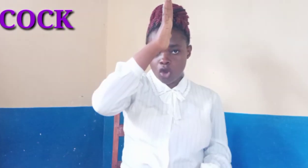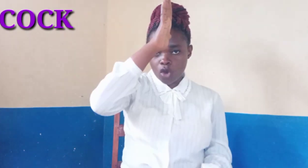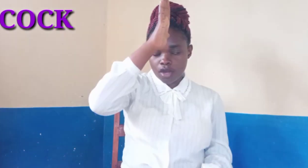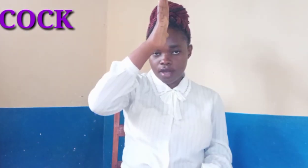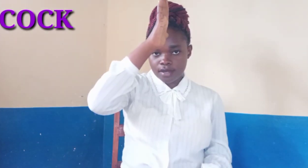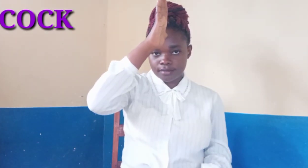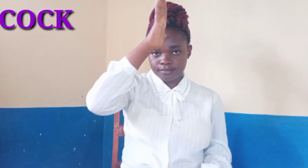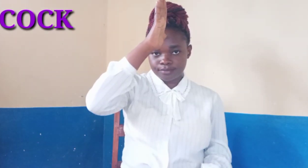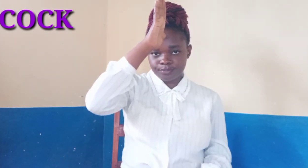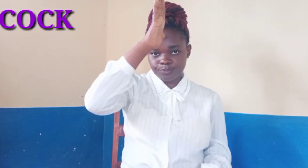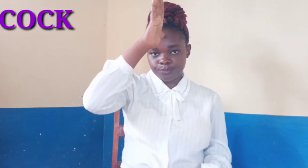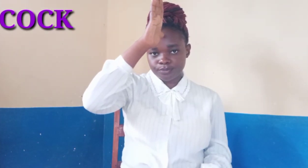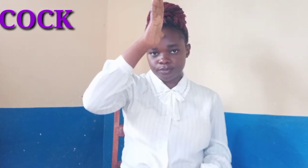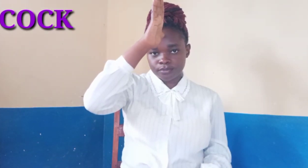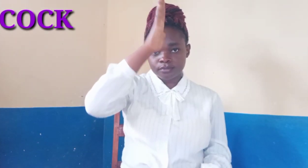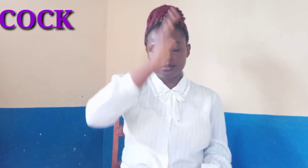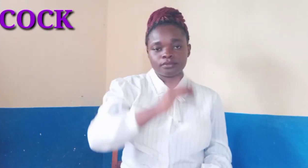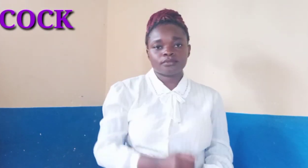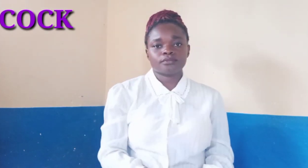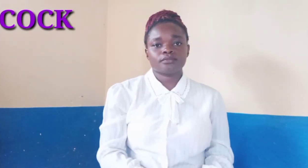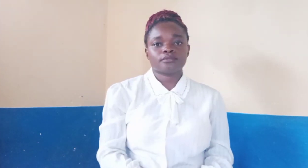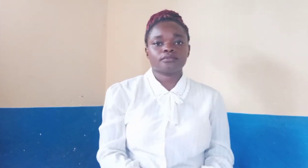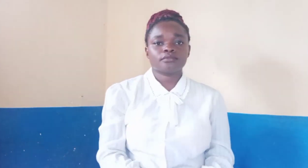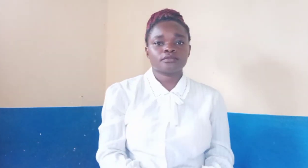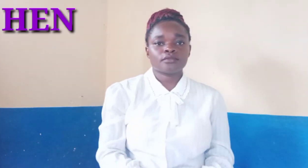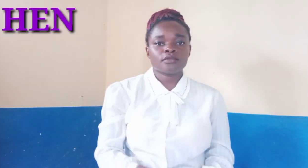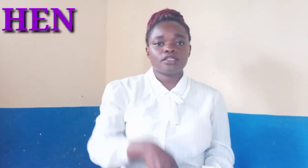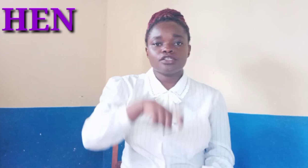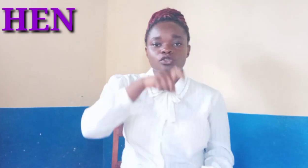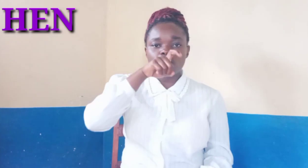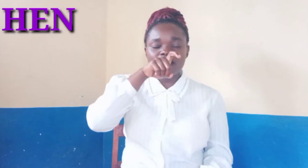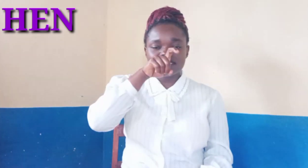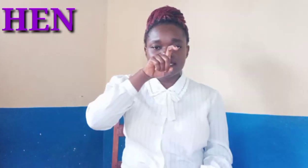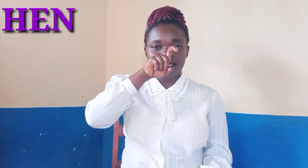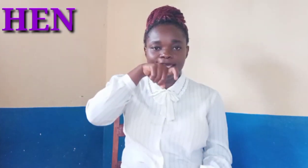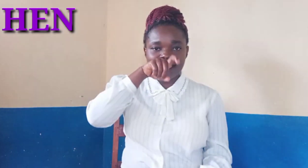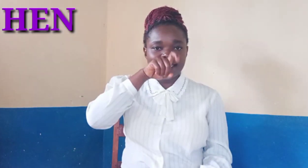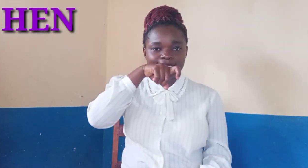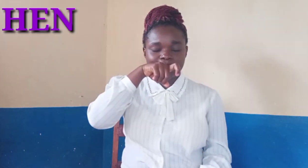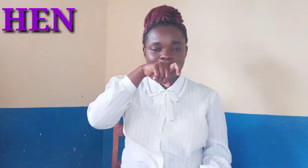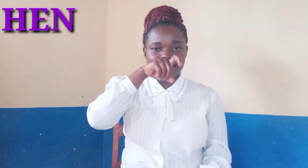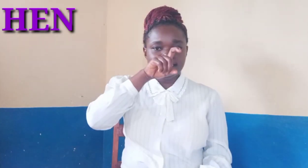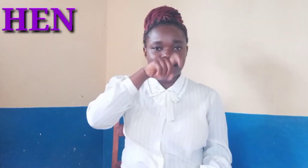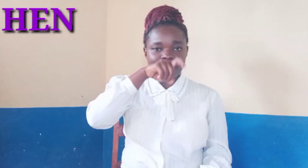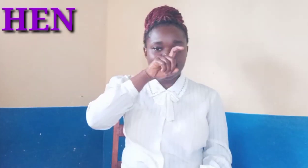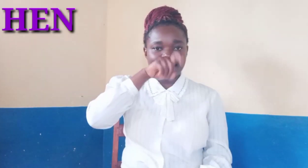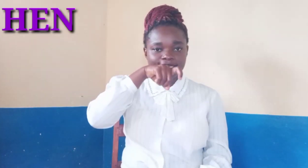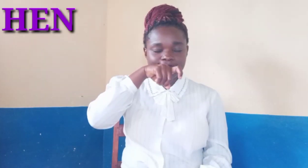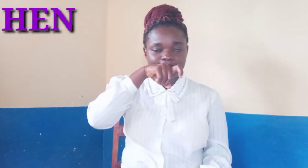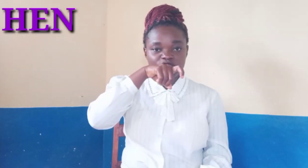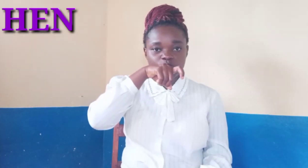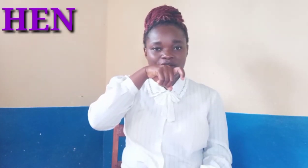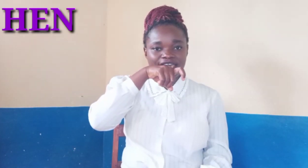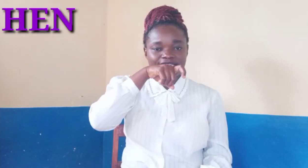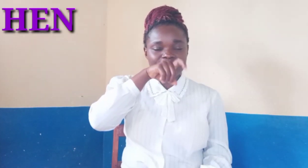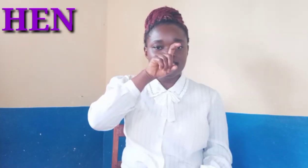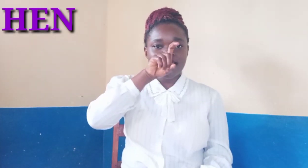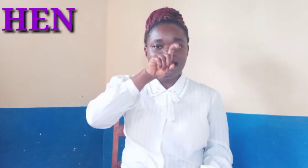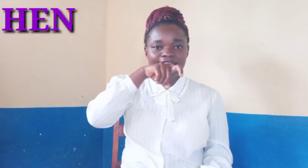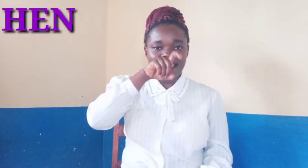Cock. This was hen. hen twice,